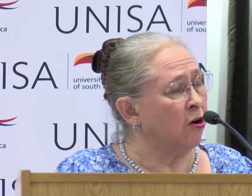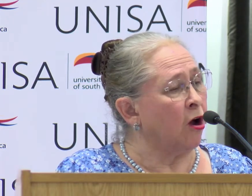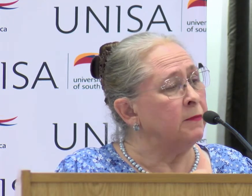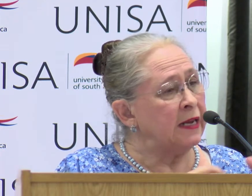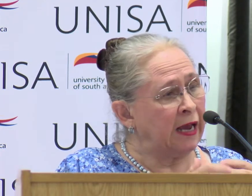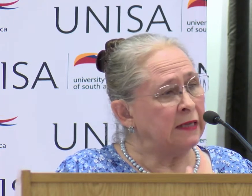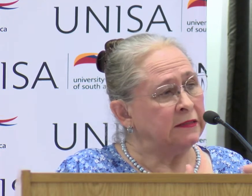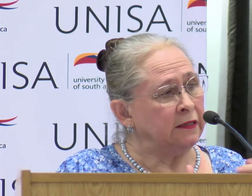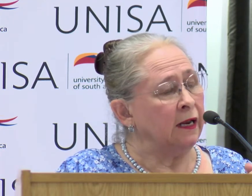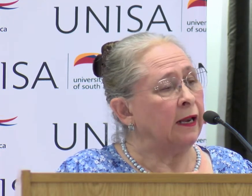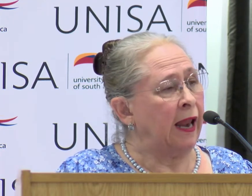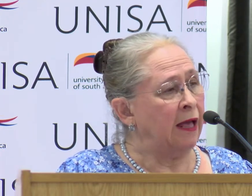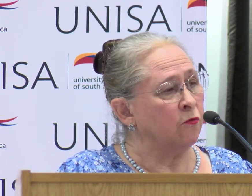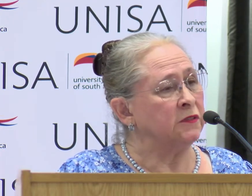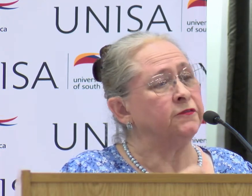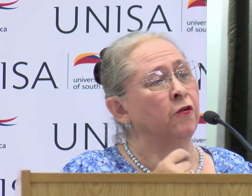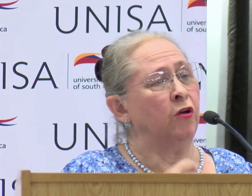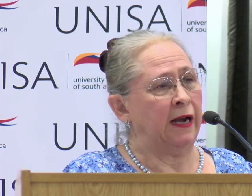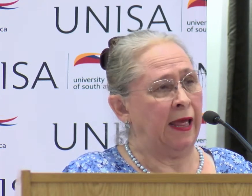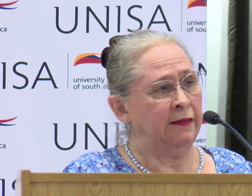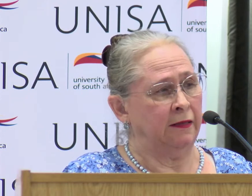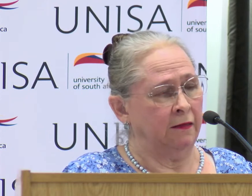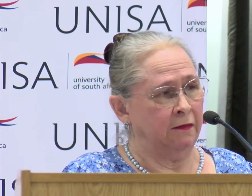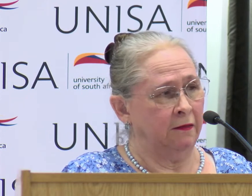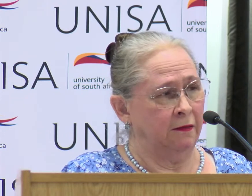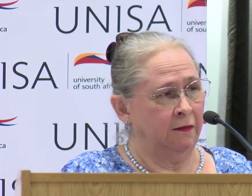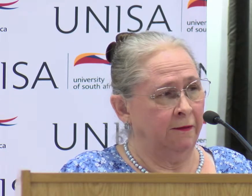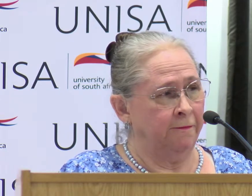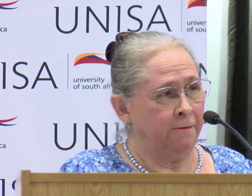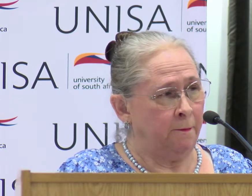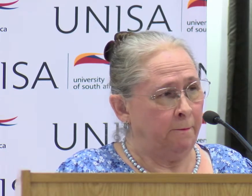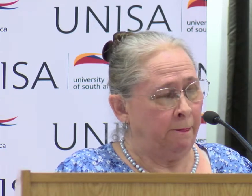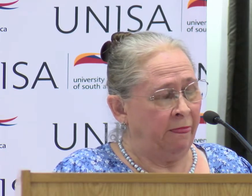take communication and language for granted.